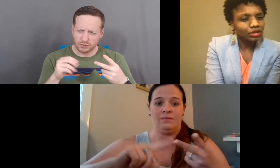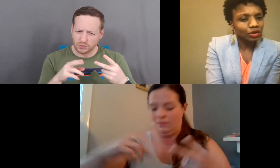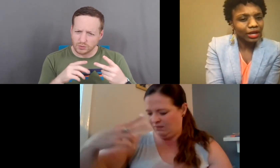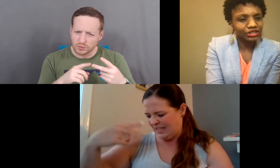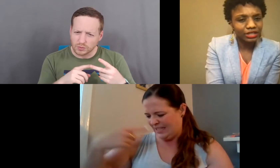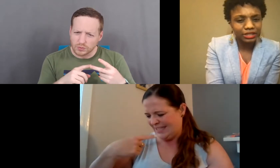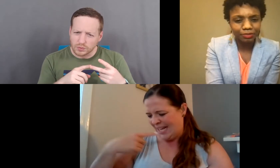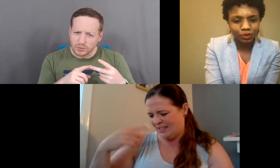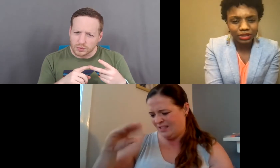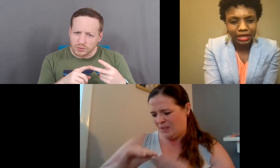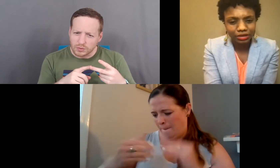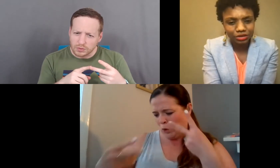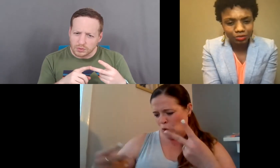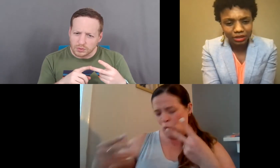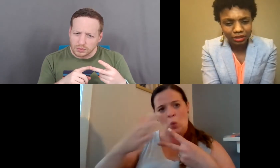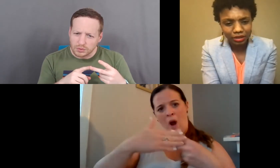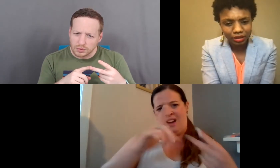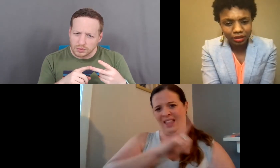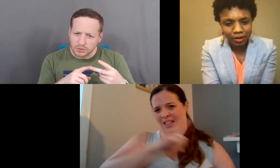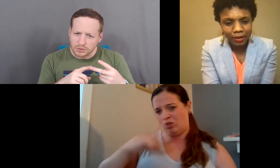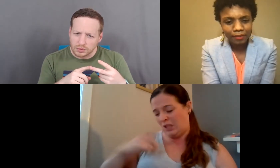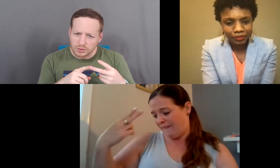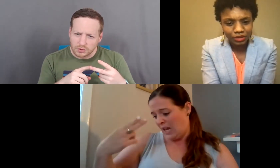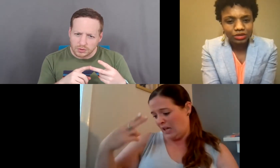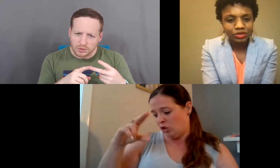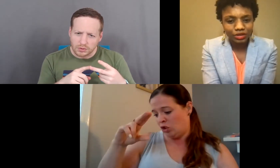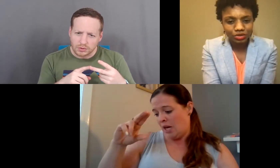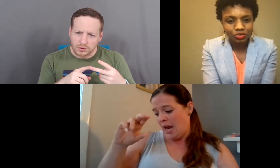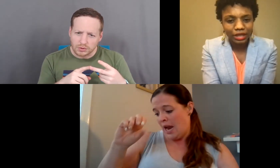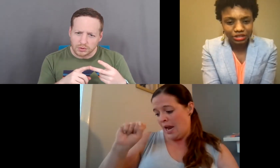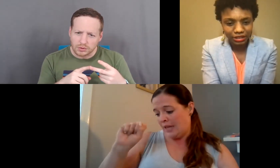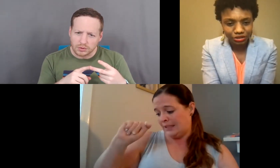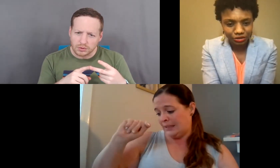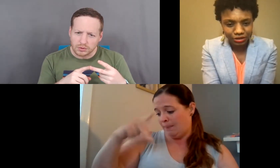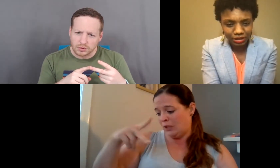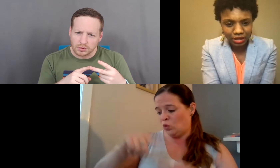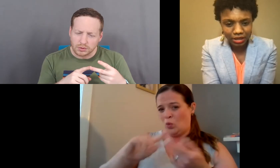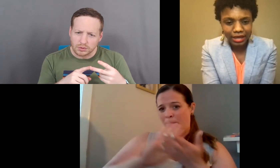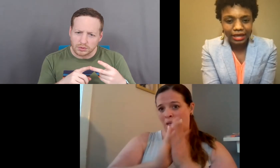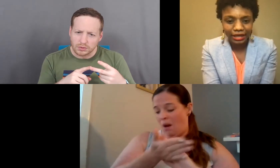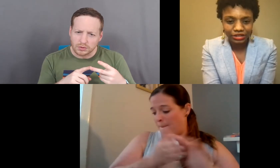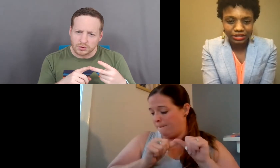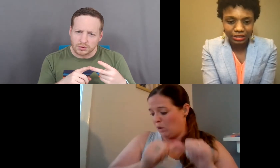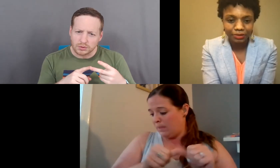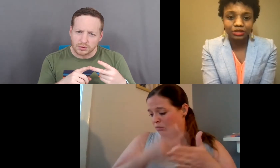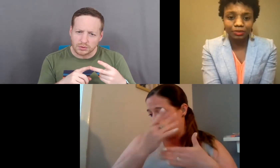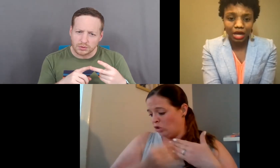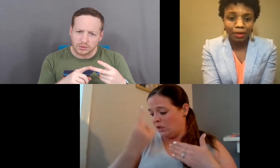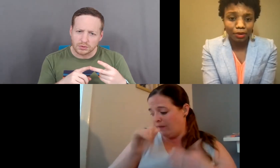So HSTP, what exactly do you mean? So there's two legislatures. HSTP to become a